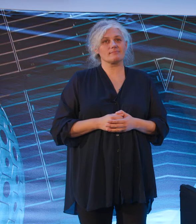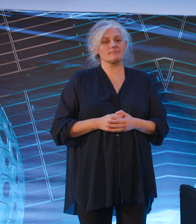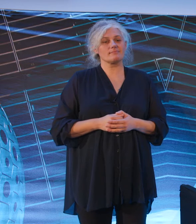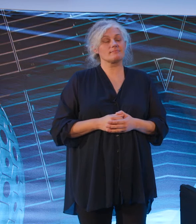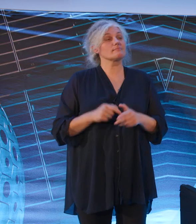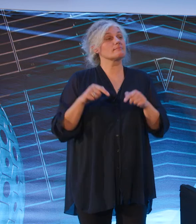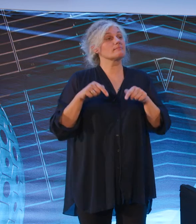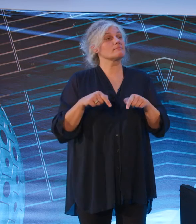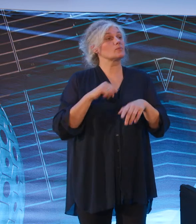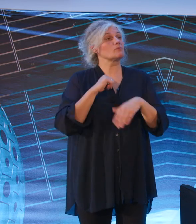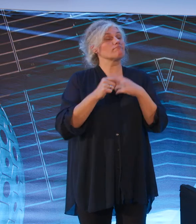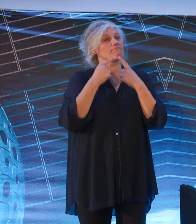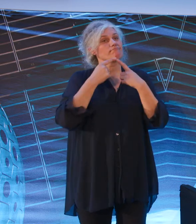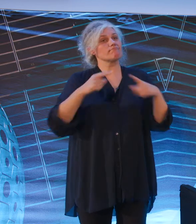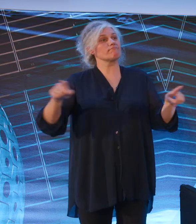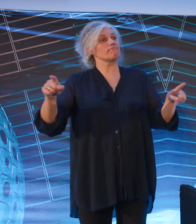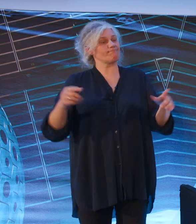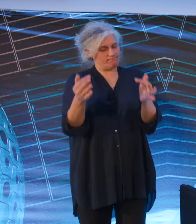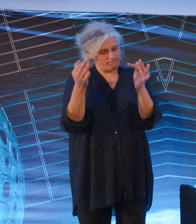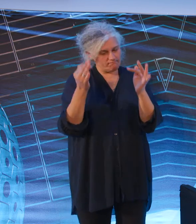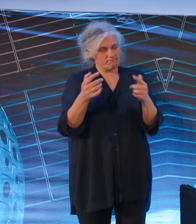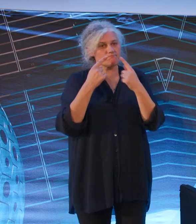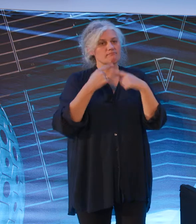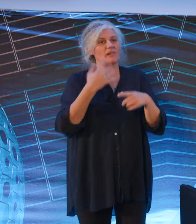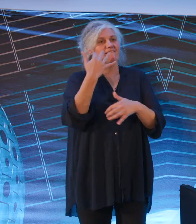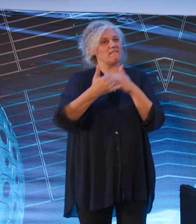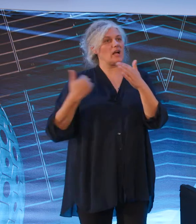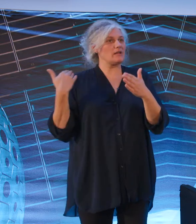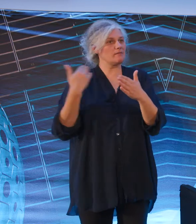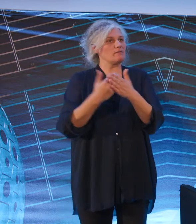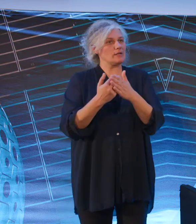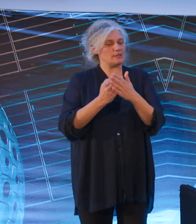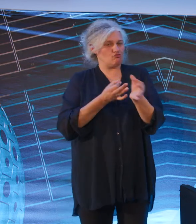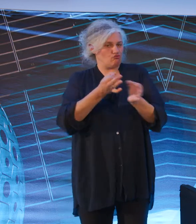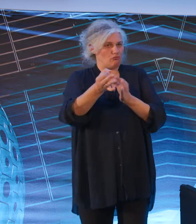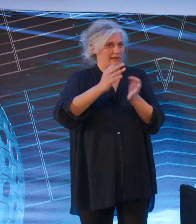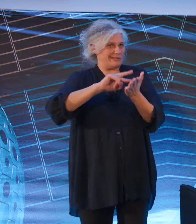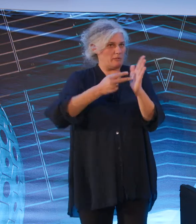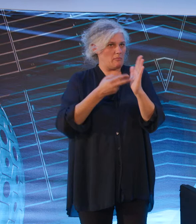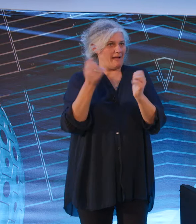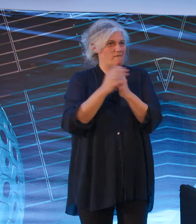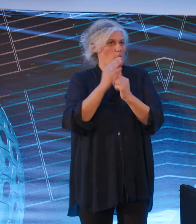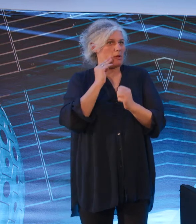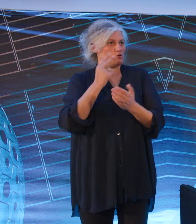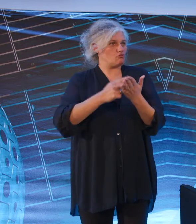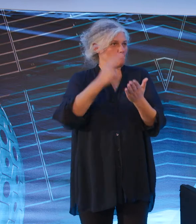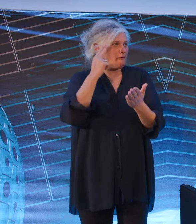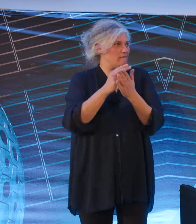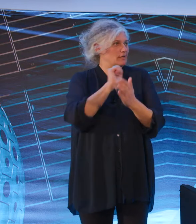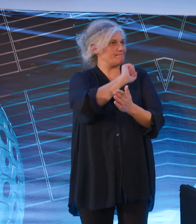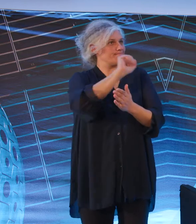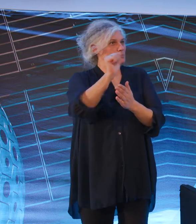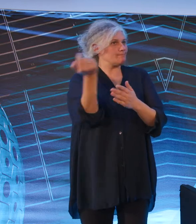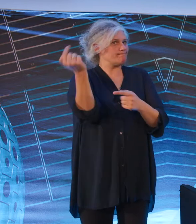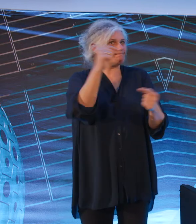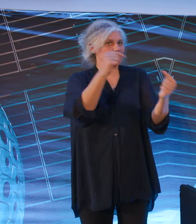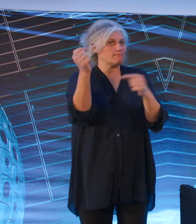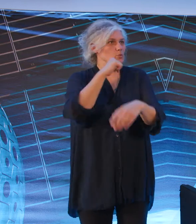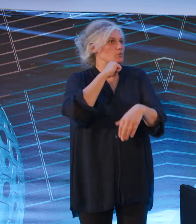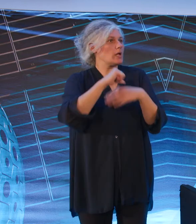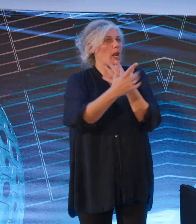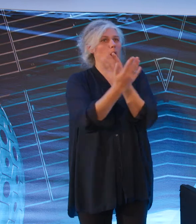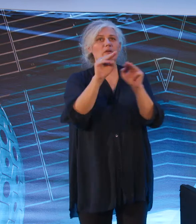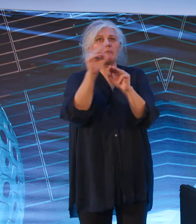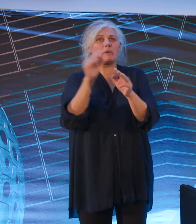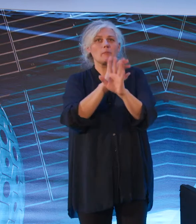We're here today to officially launch our five-year strategic plan for Maynooth University, and your presence today, either here or many